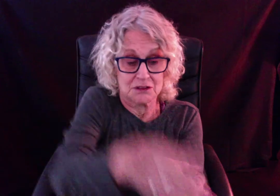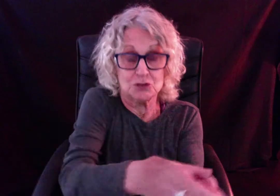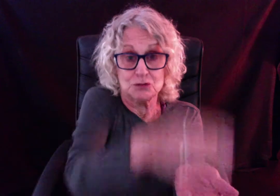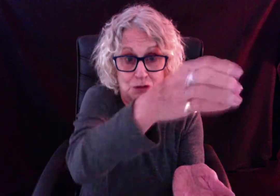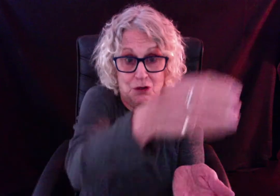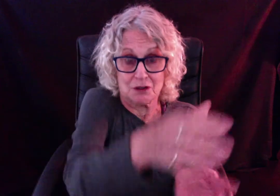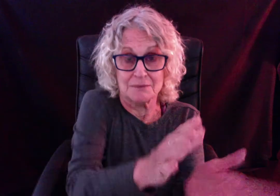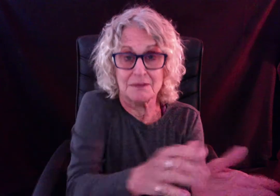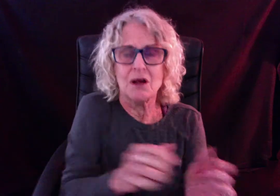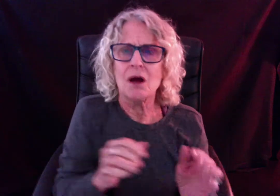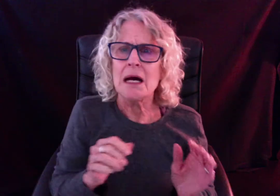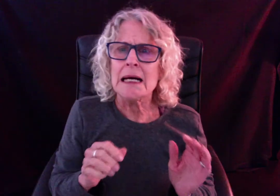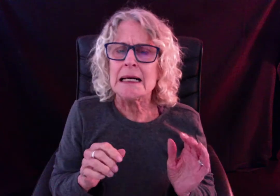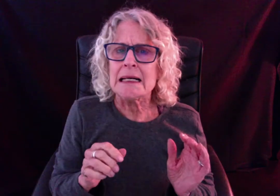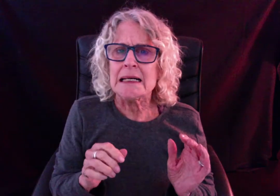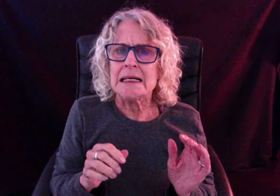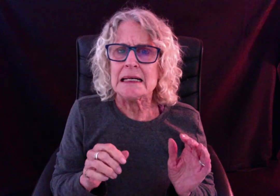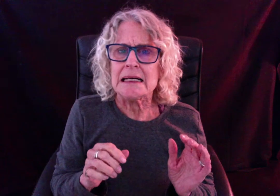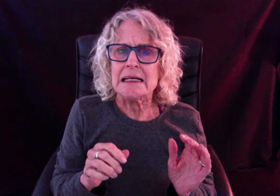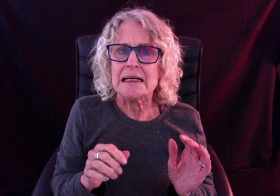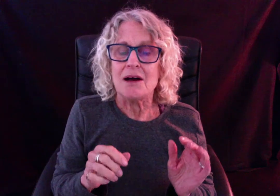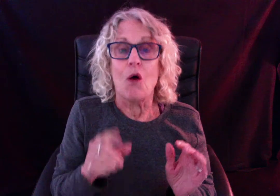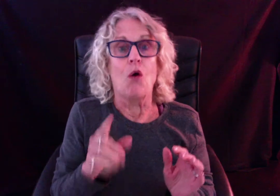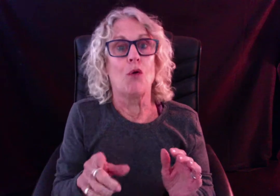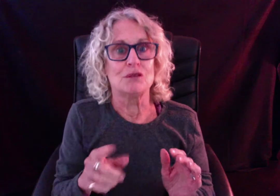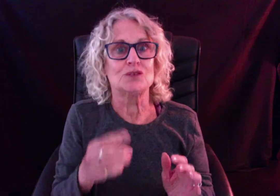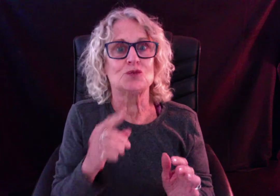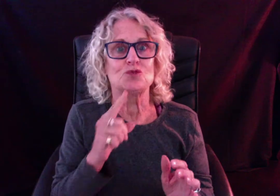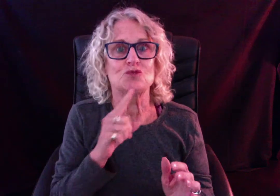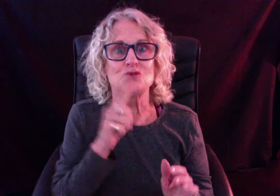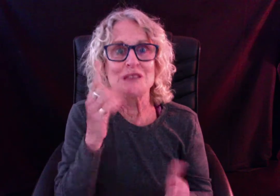Oh, this is really good.